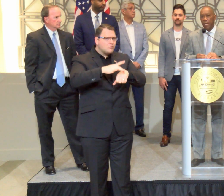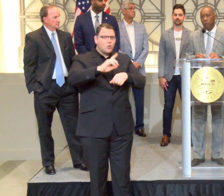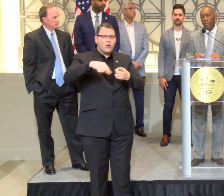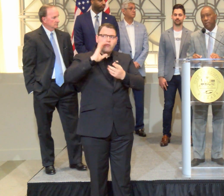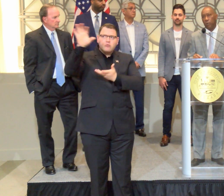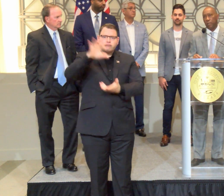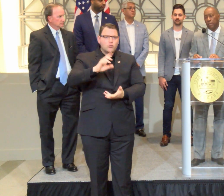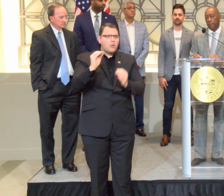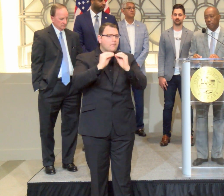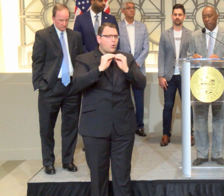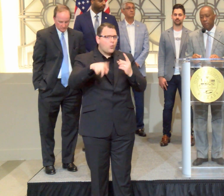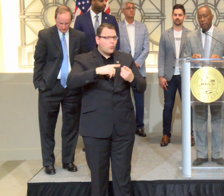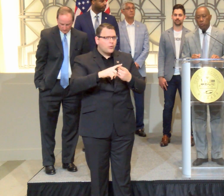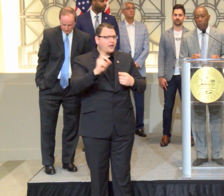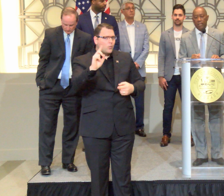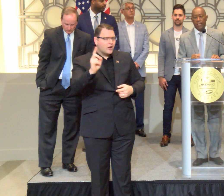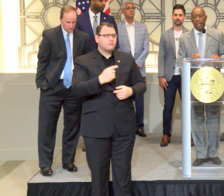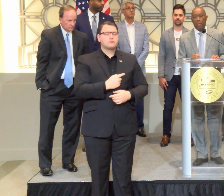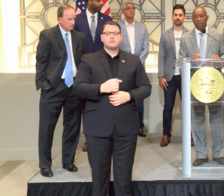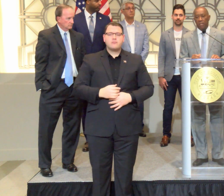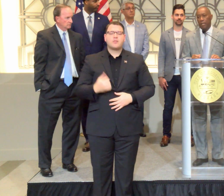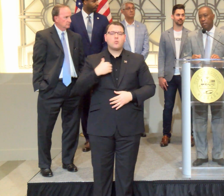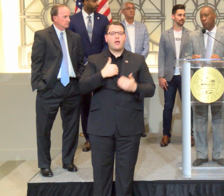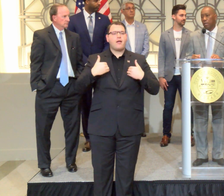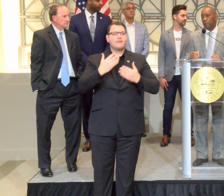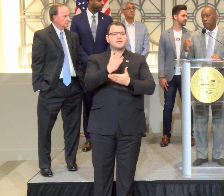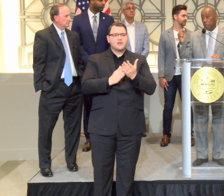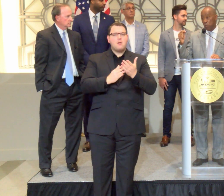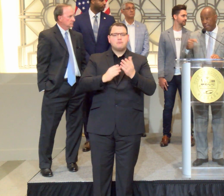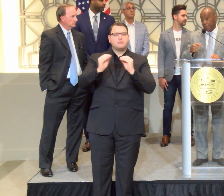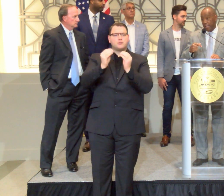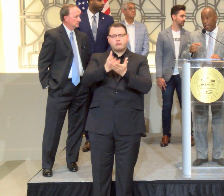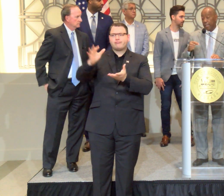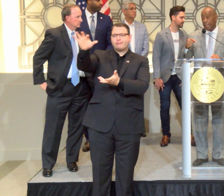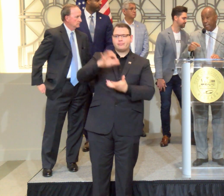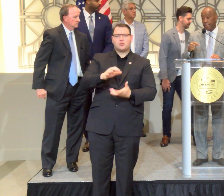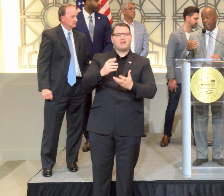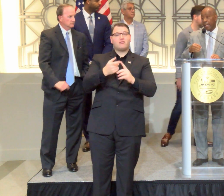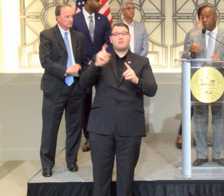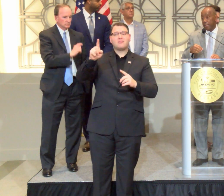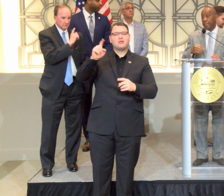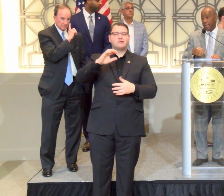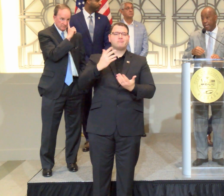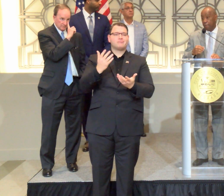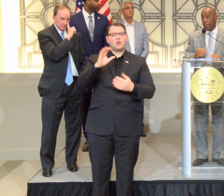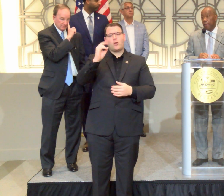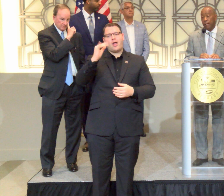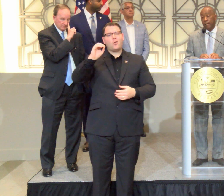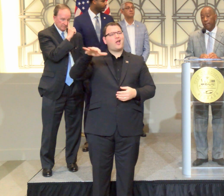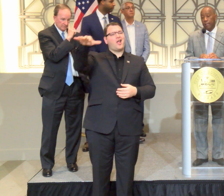Well, we got some equipment that came in via a truck from the Midwest that came in